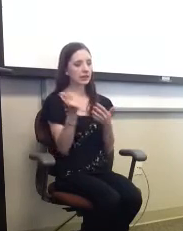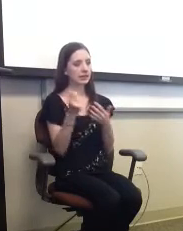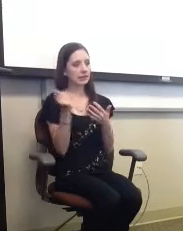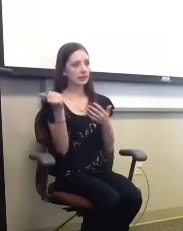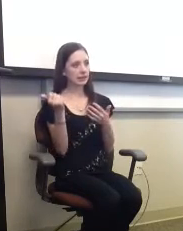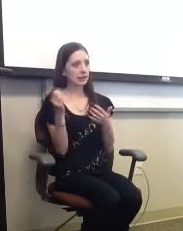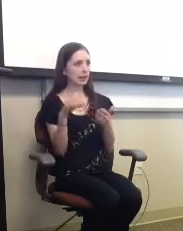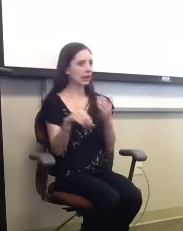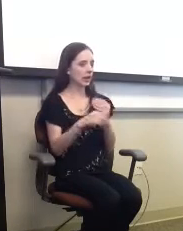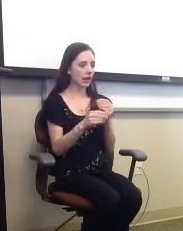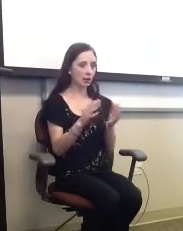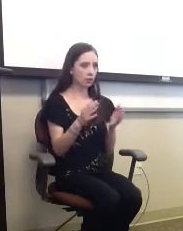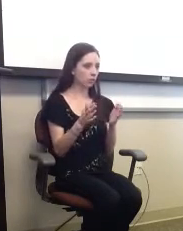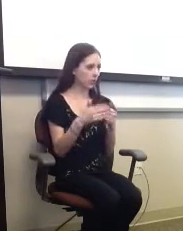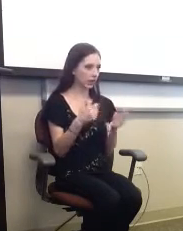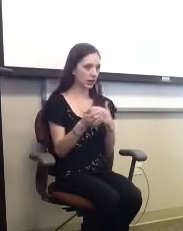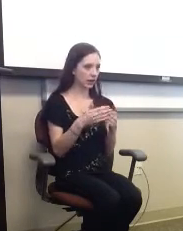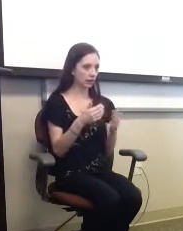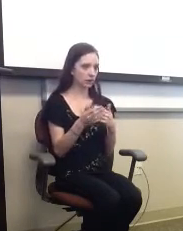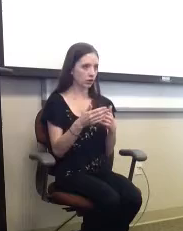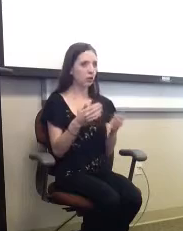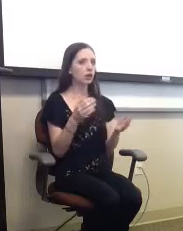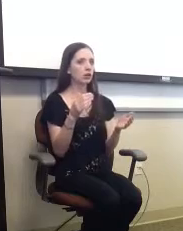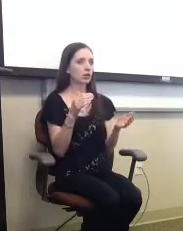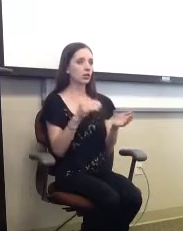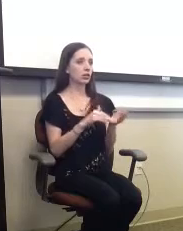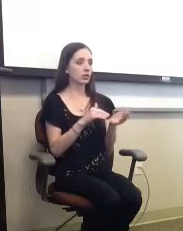change their medications every 2 months, I want some flexibility,